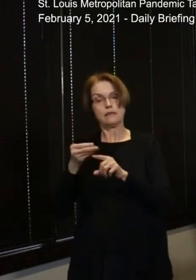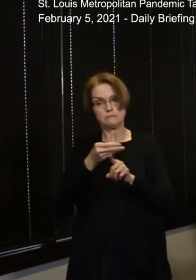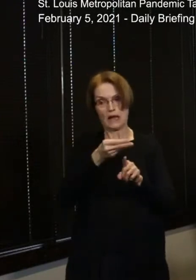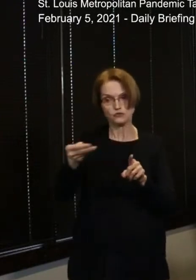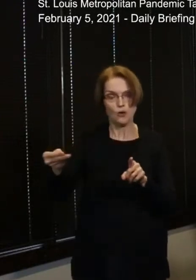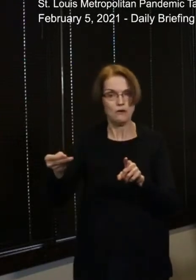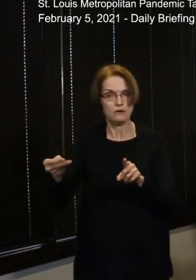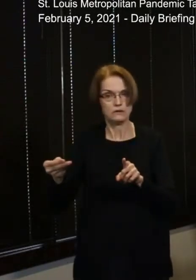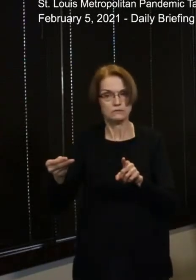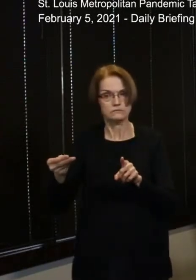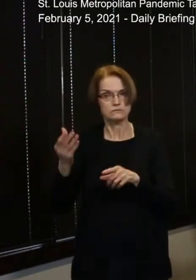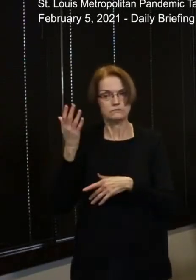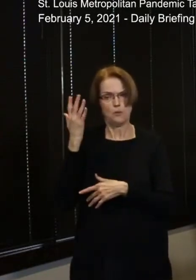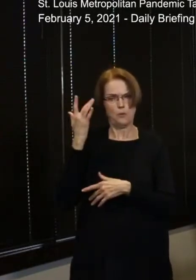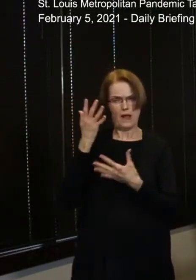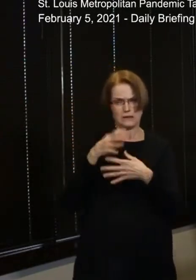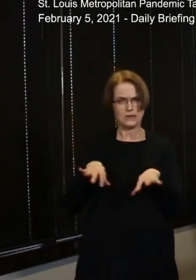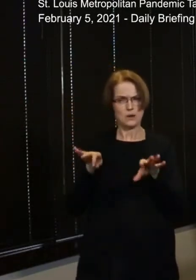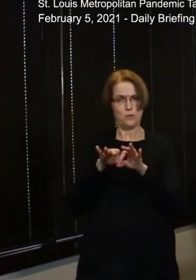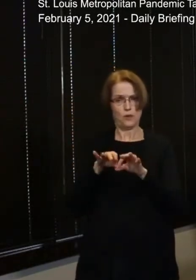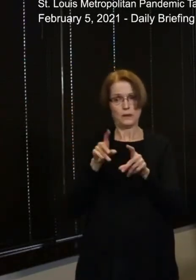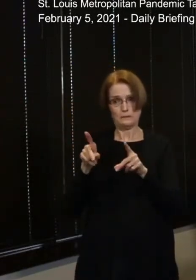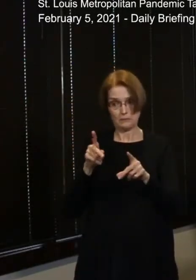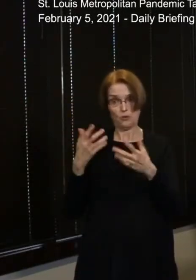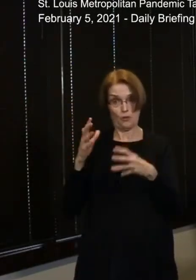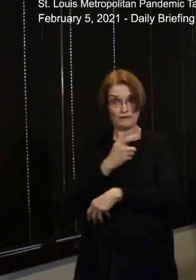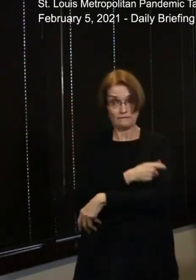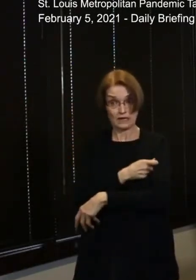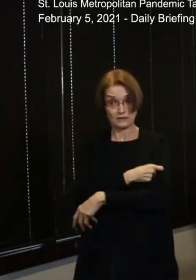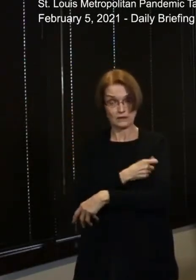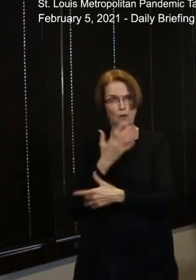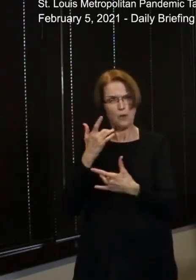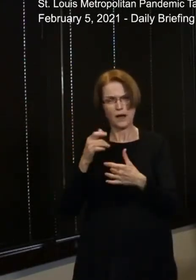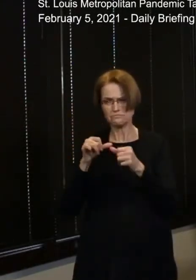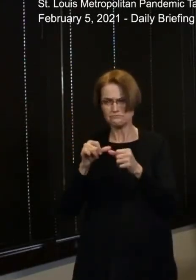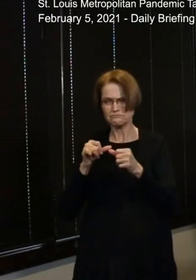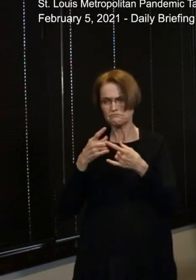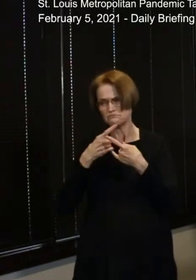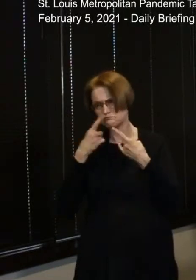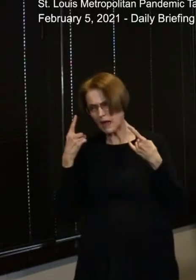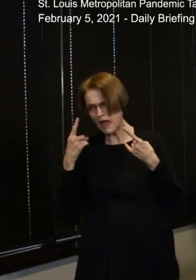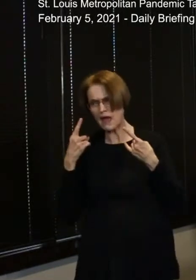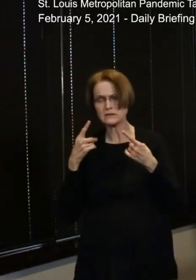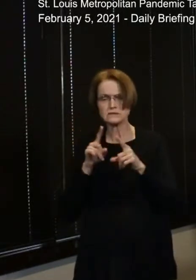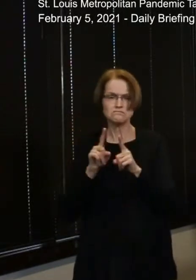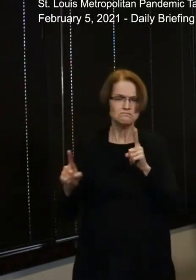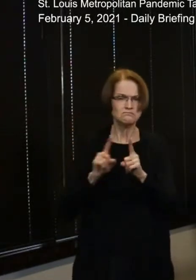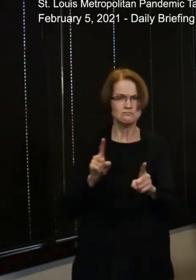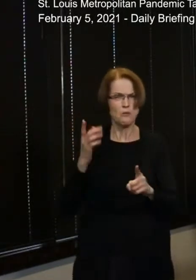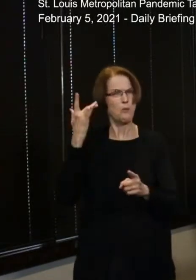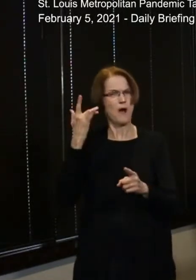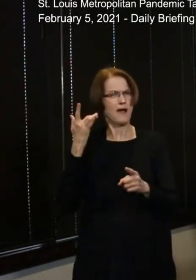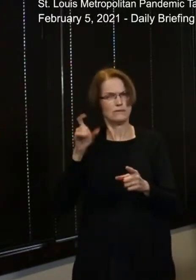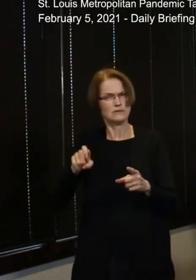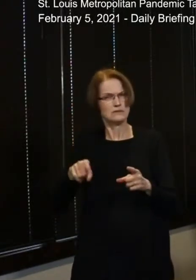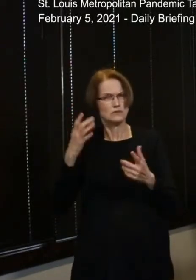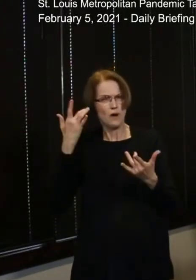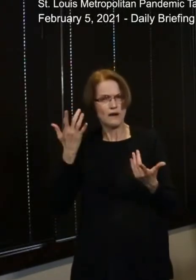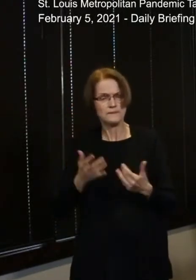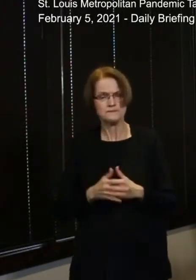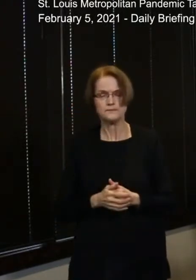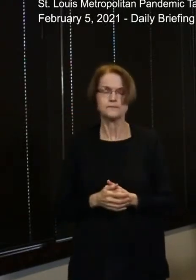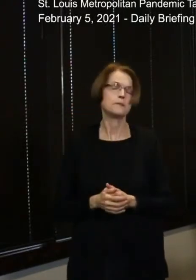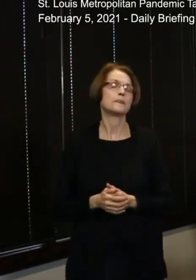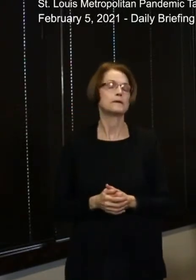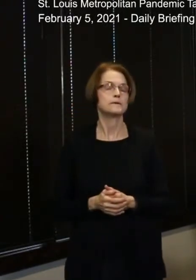virus? And why is it important for people who have been vaccinated to continue to wear masks and practice social distancing?